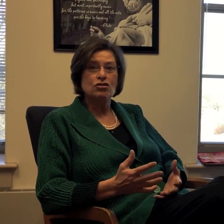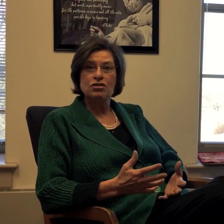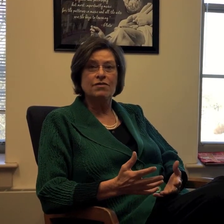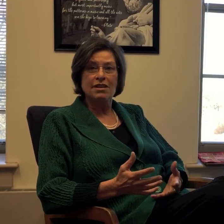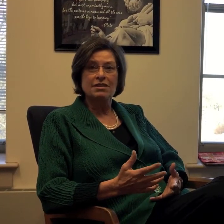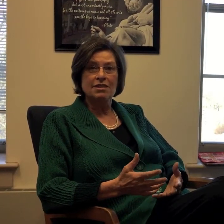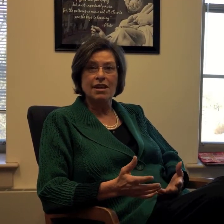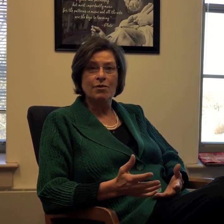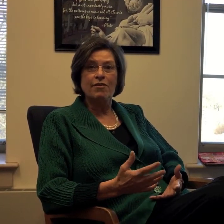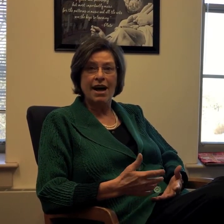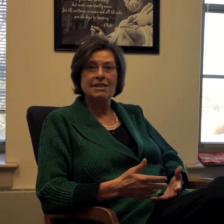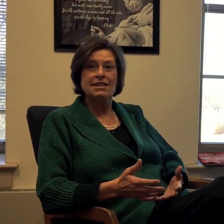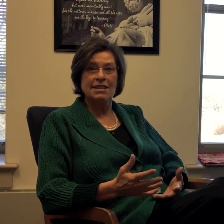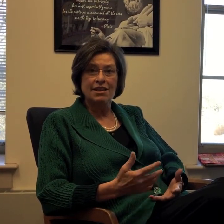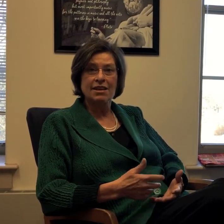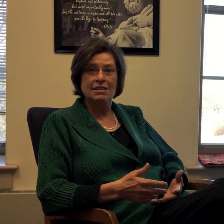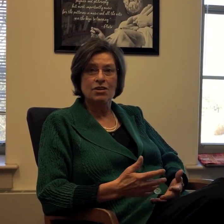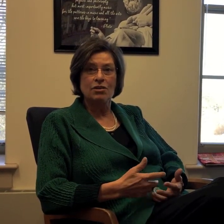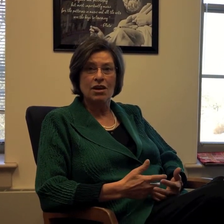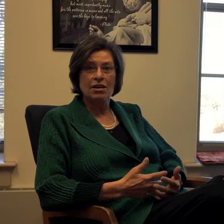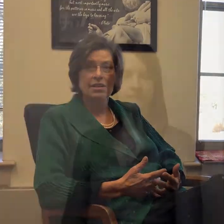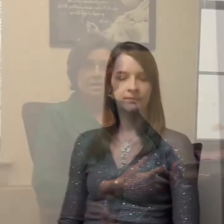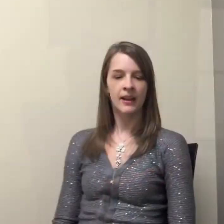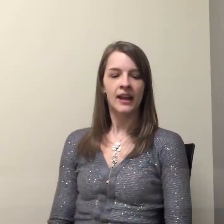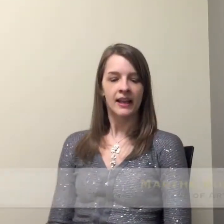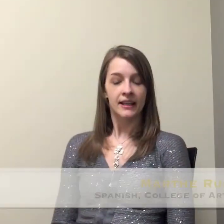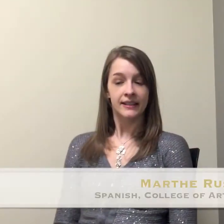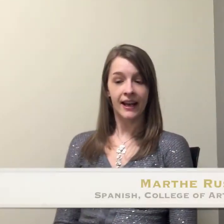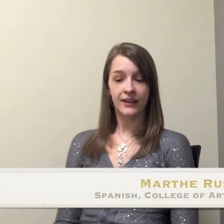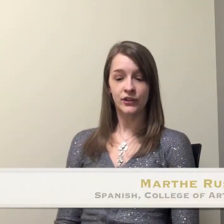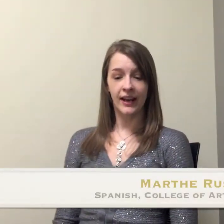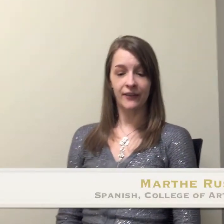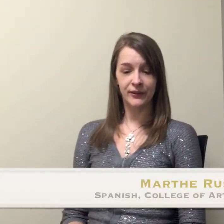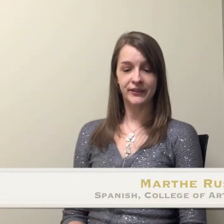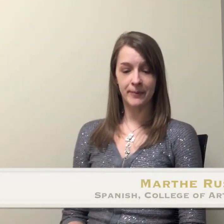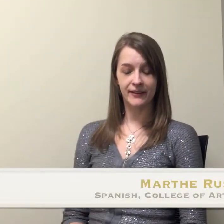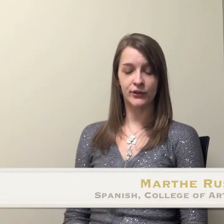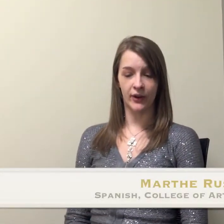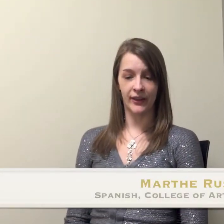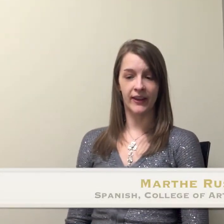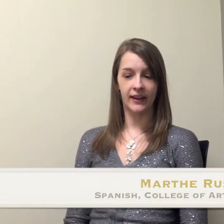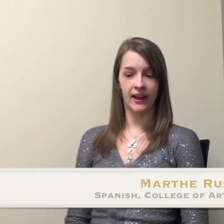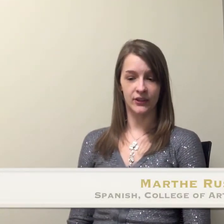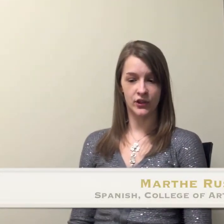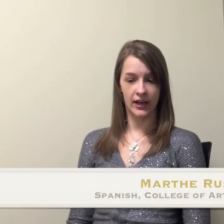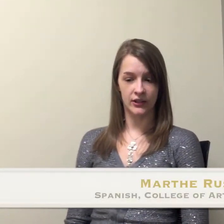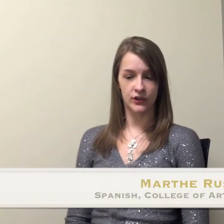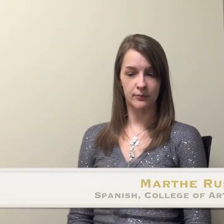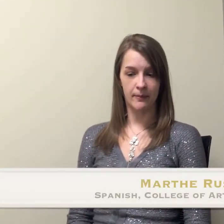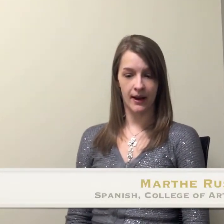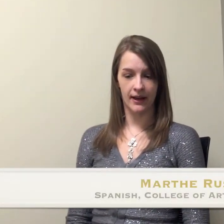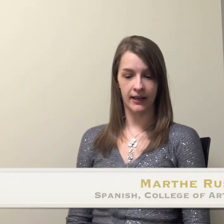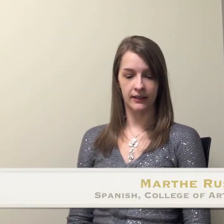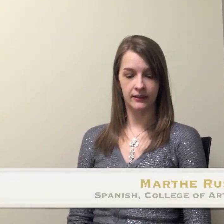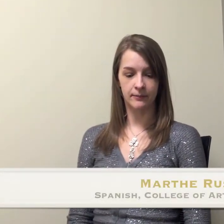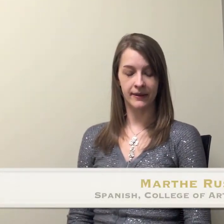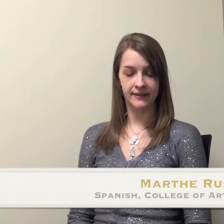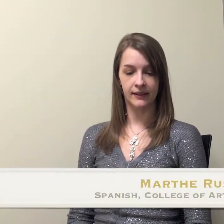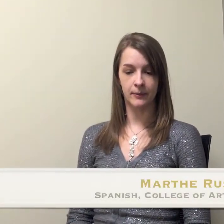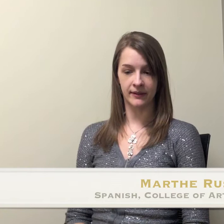sorts of things and revise as I go along. Yeah, actually, every semester I think I change my